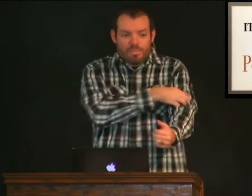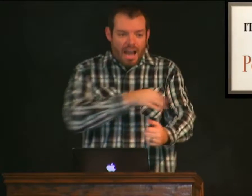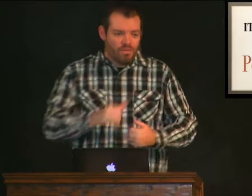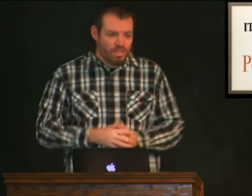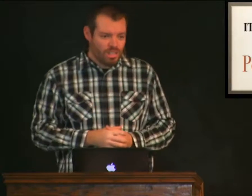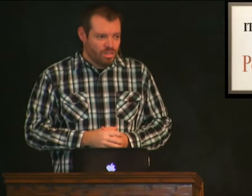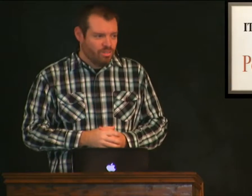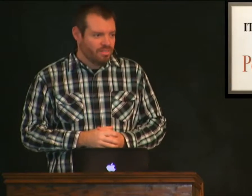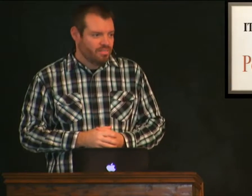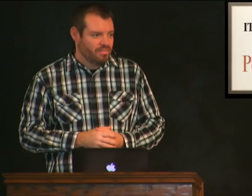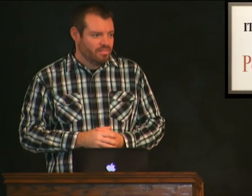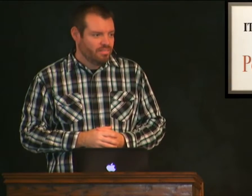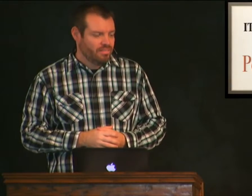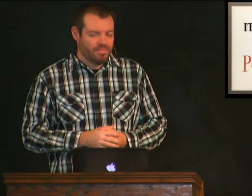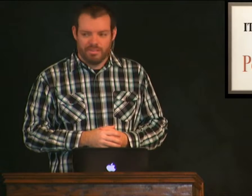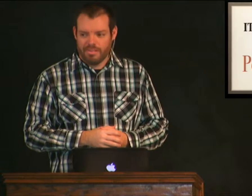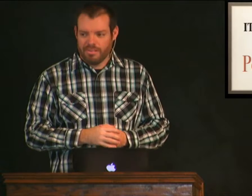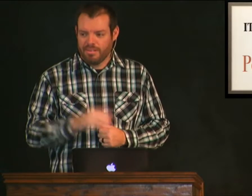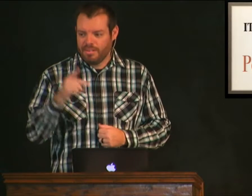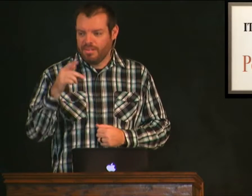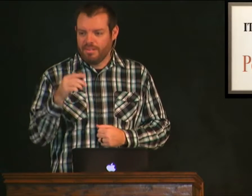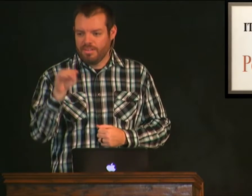It gives you power too.